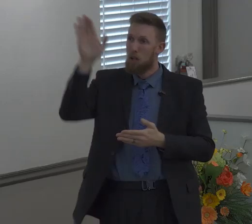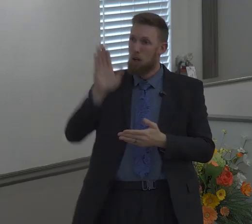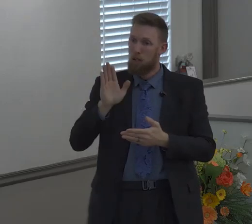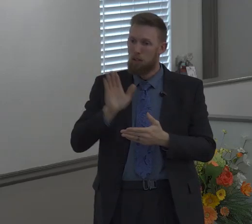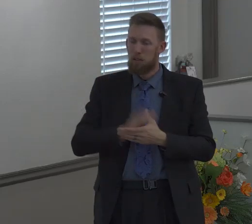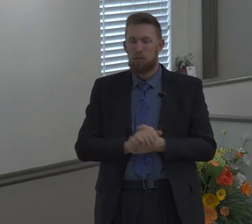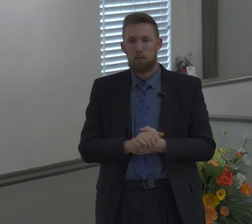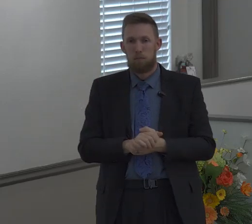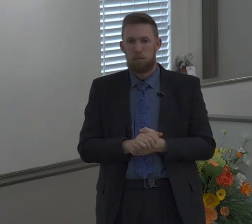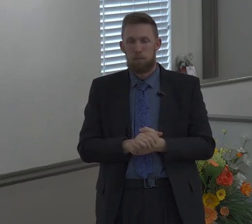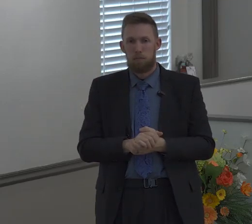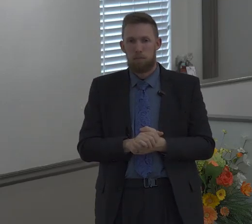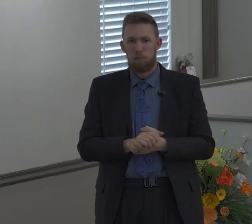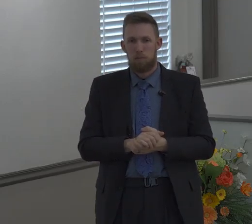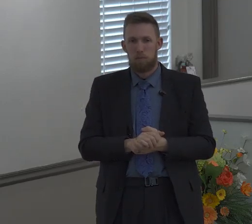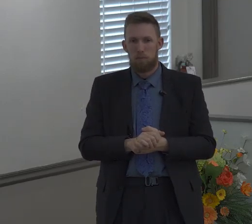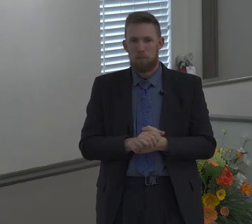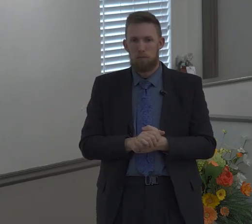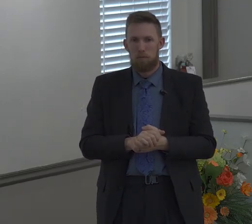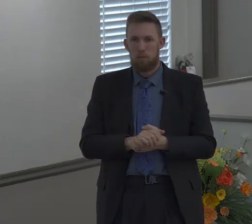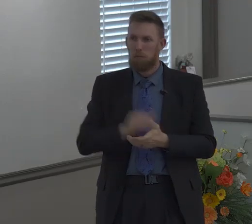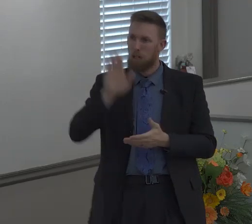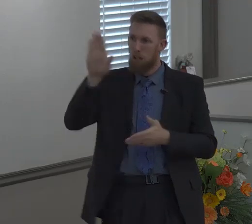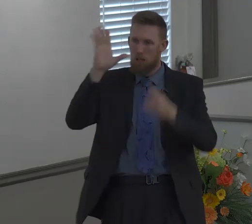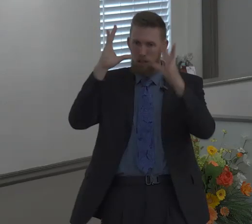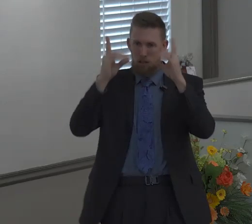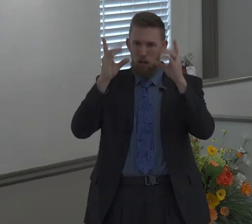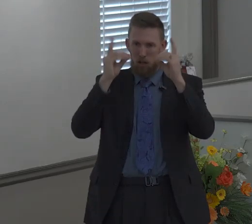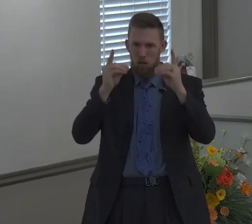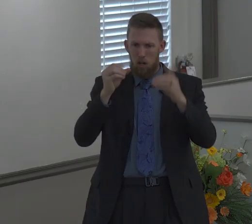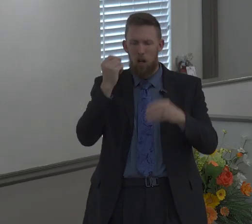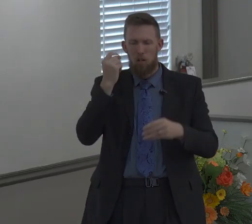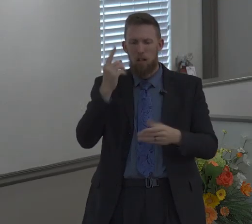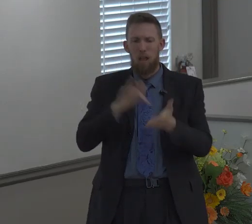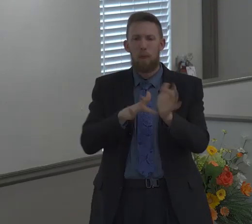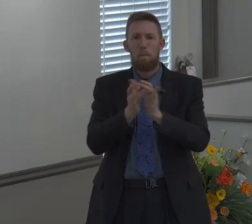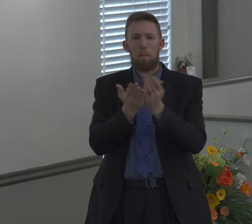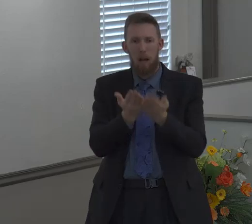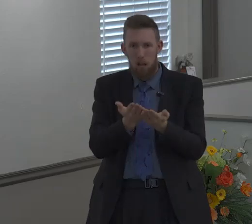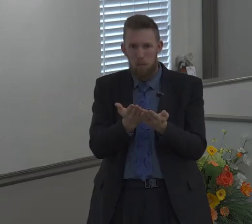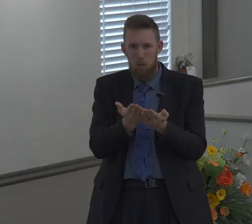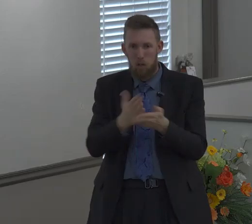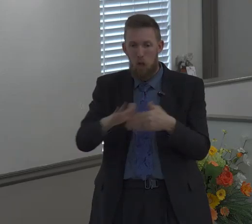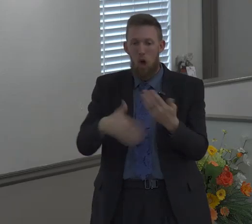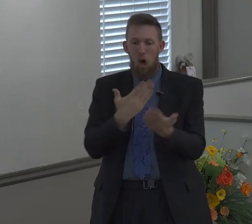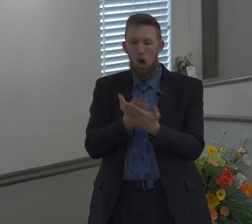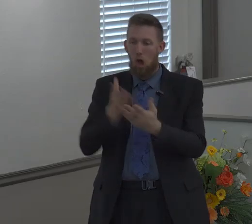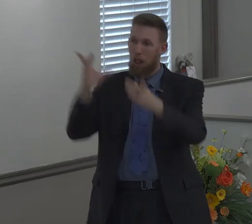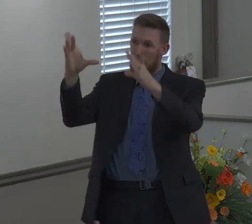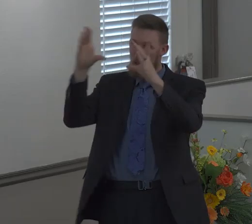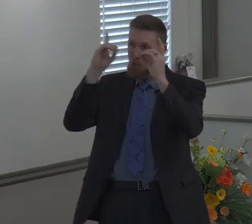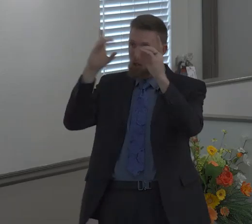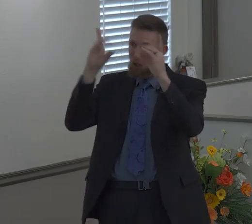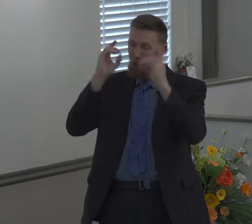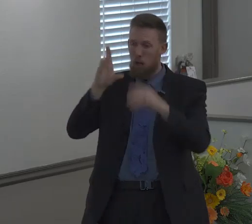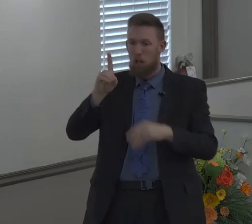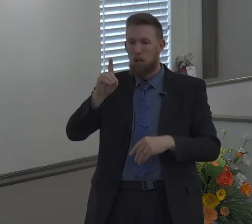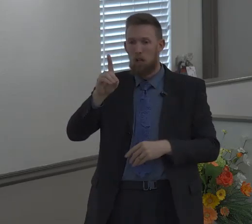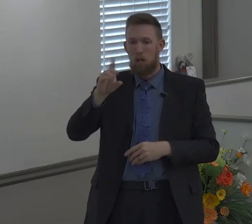true teaching of God's holy word. The doctrine. This whole book is doctrine.